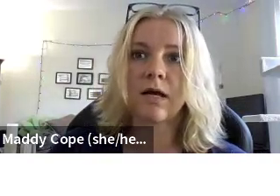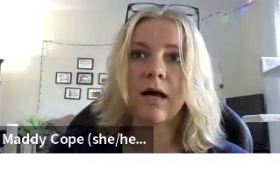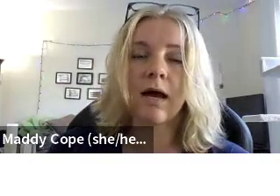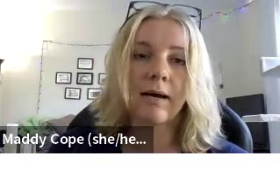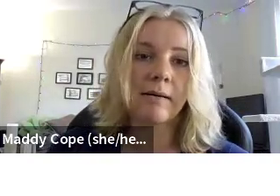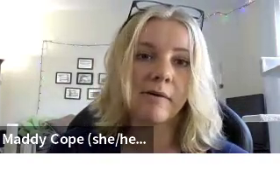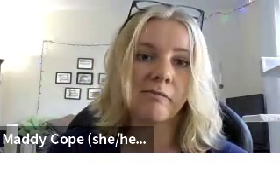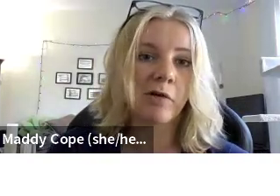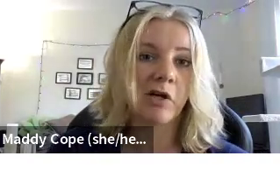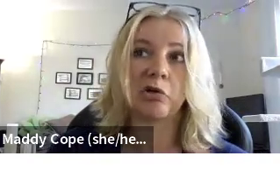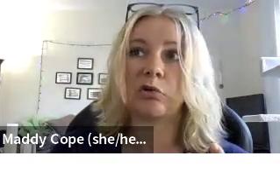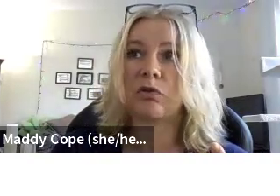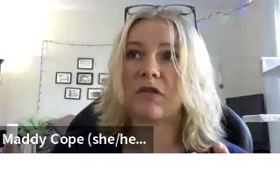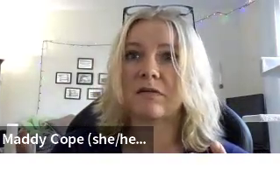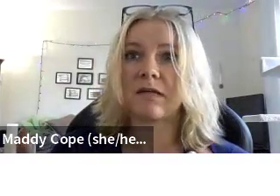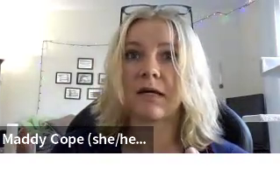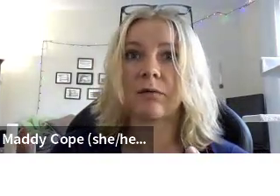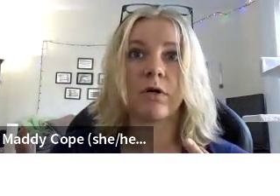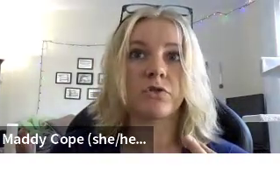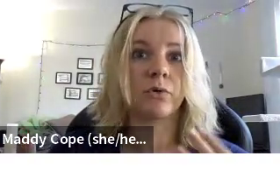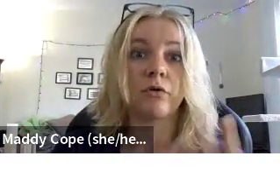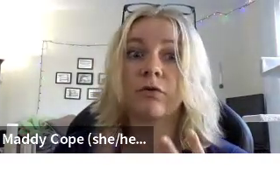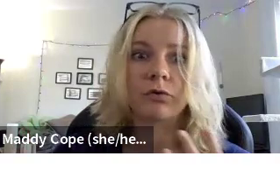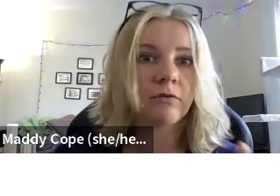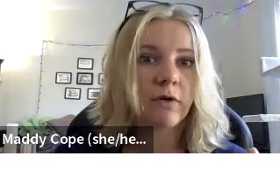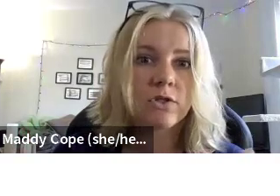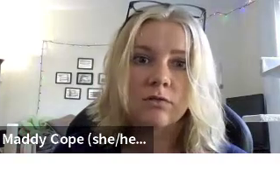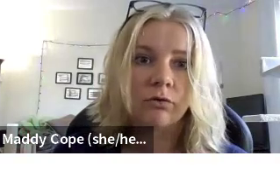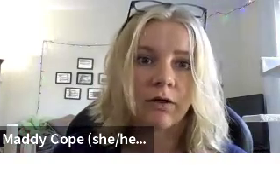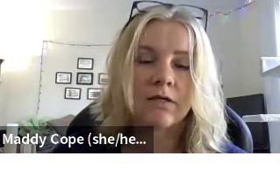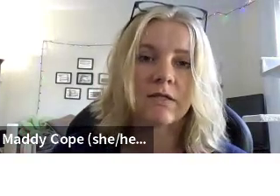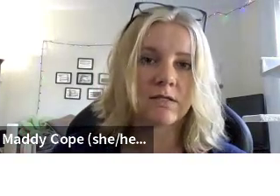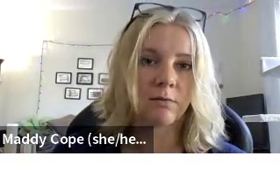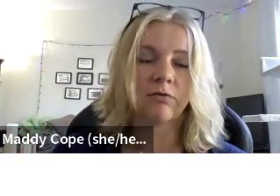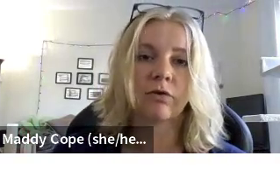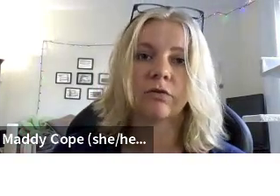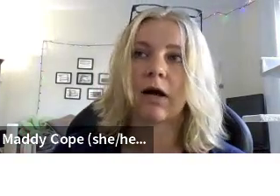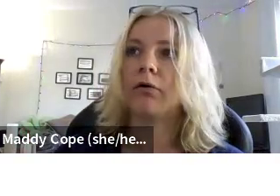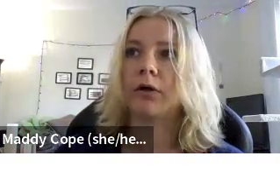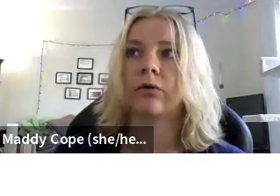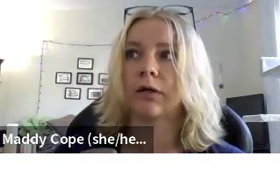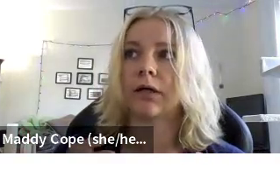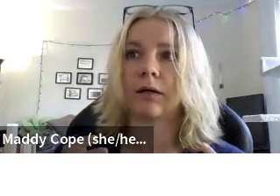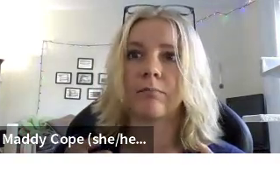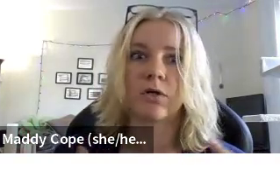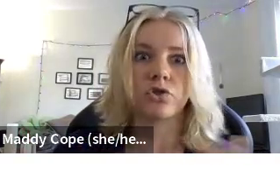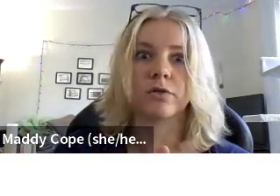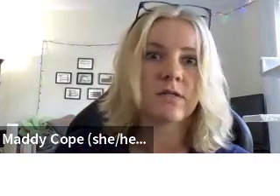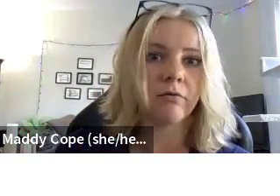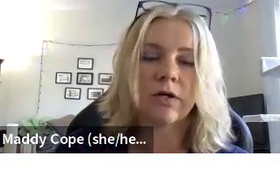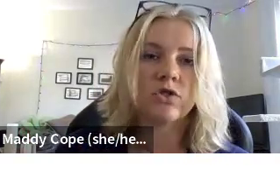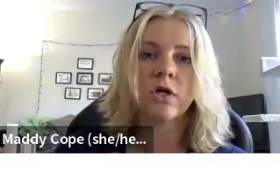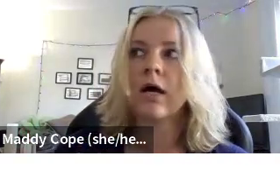assessment include things like we want to include a filtering function for various things that we want to filter out, including